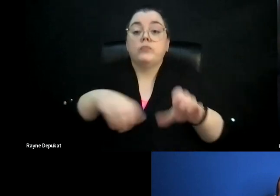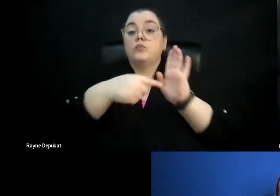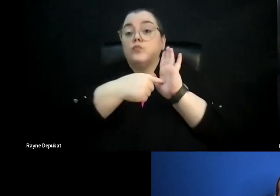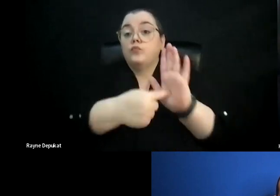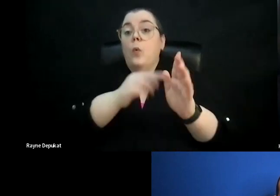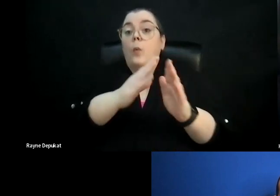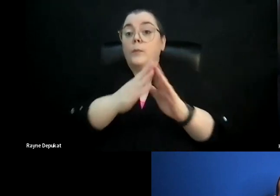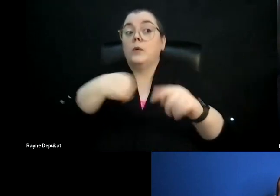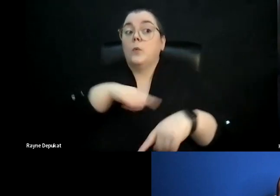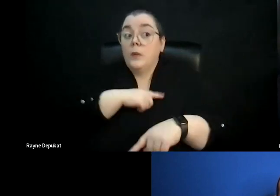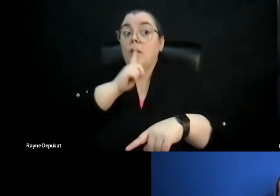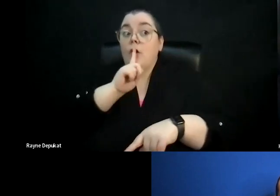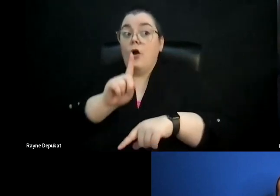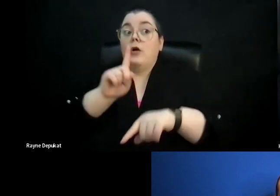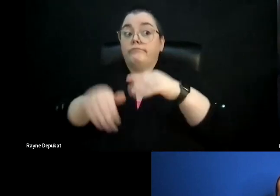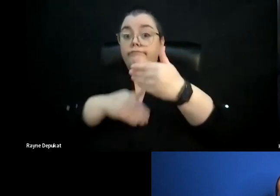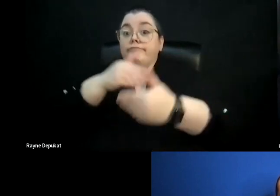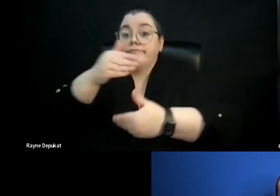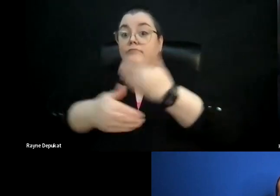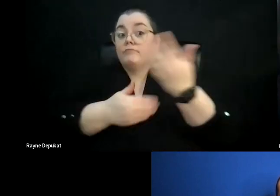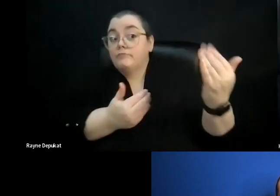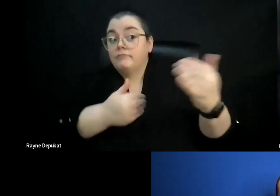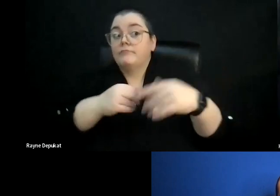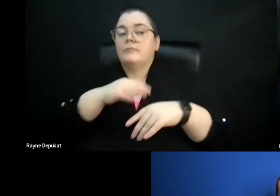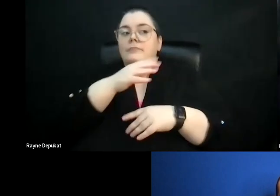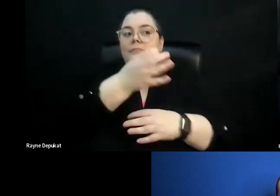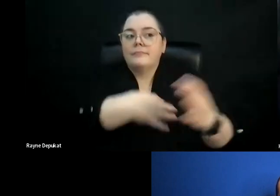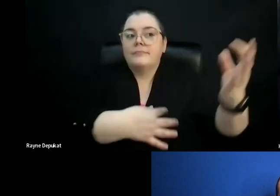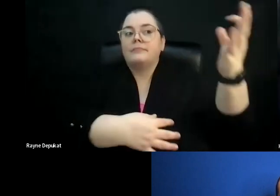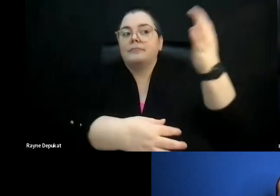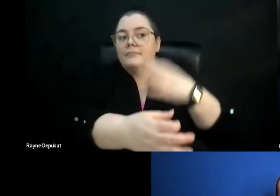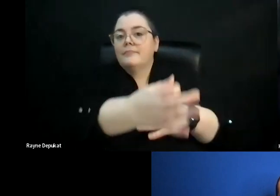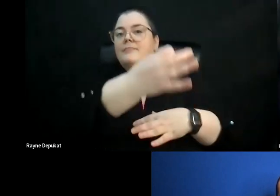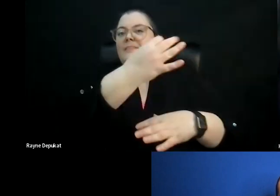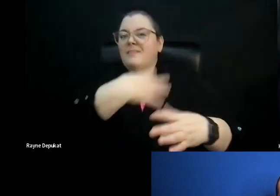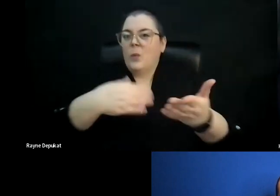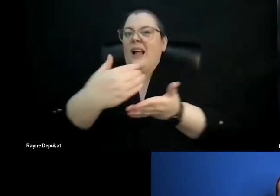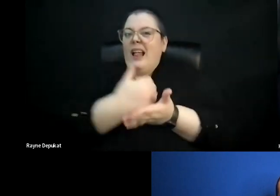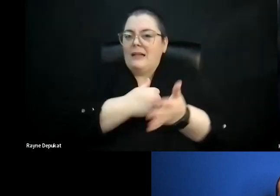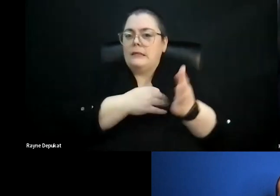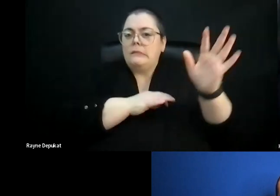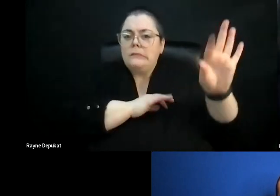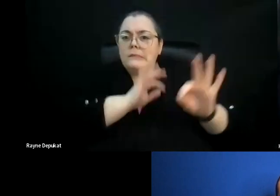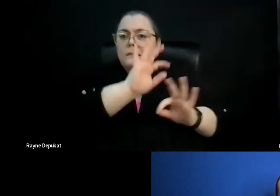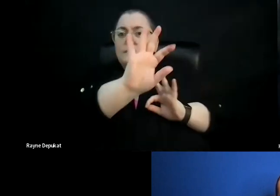rectify these problems. And we are showing the community that we're doing some things, and we